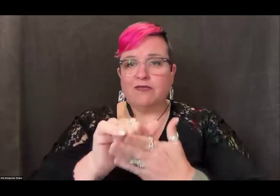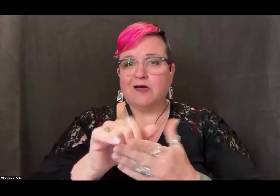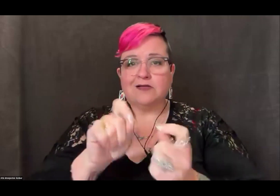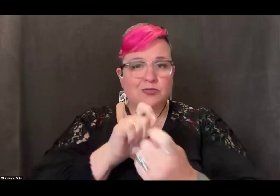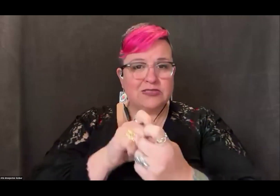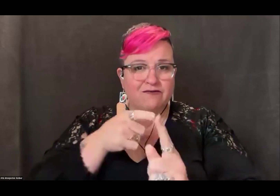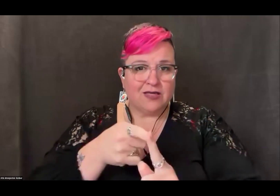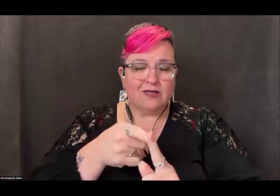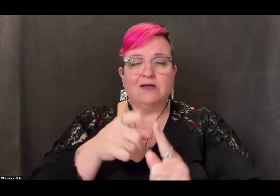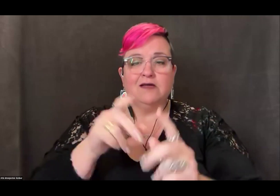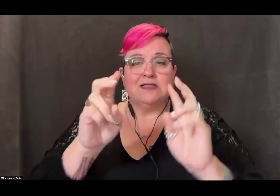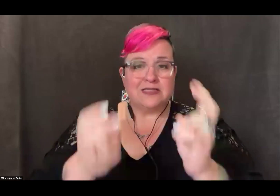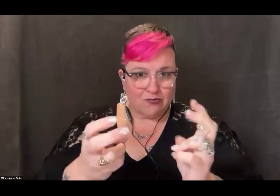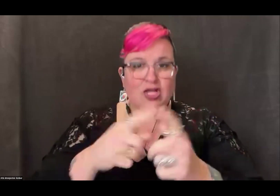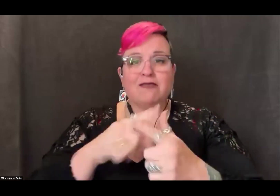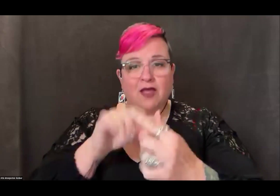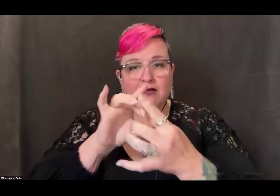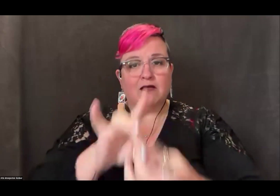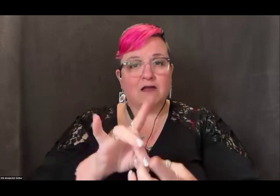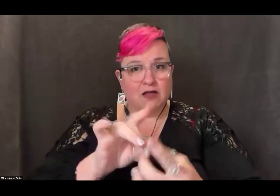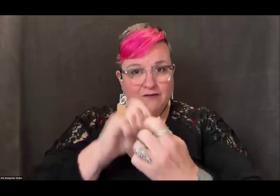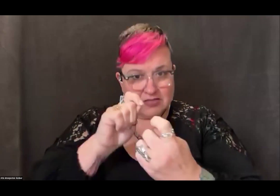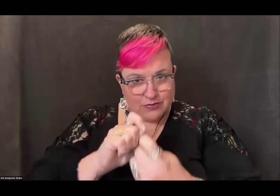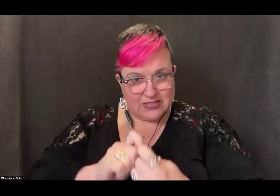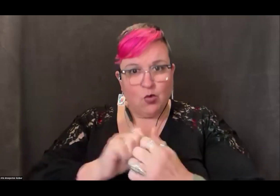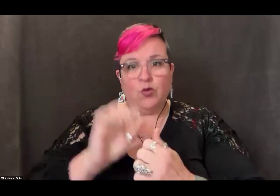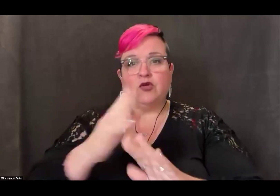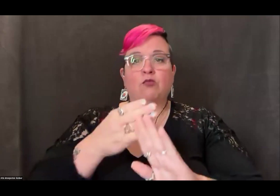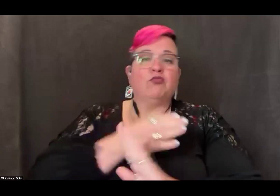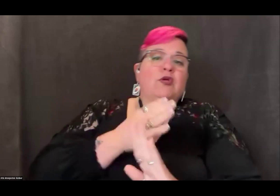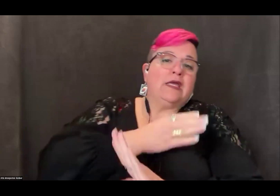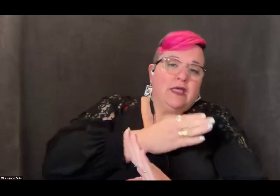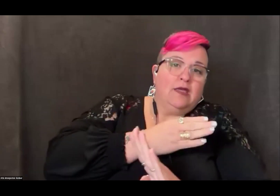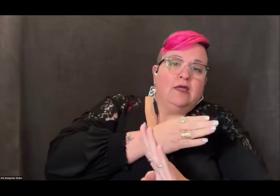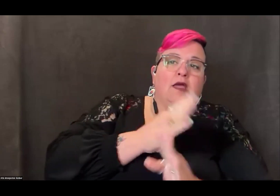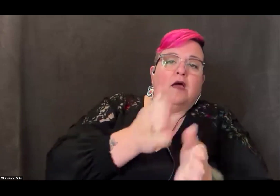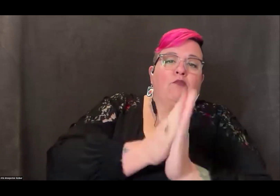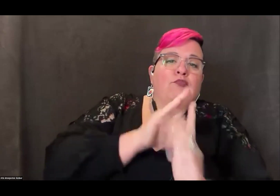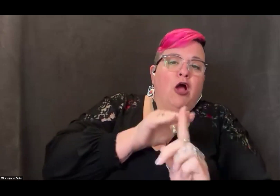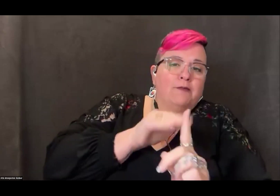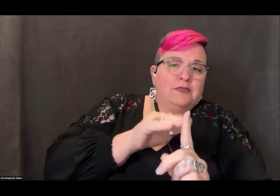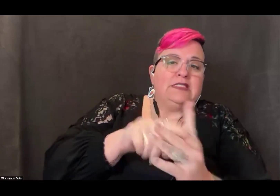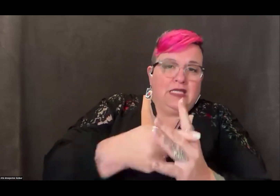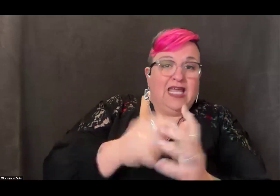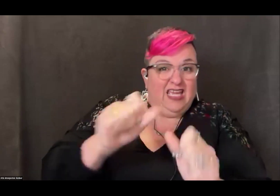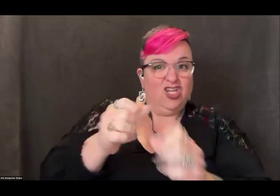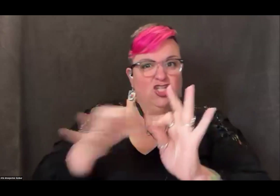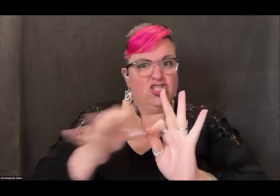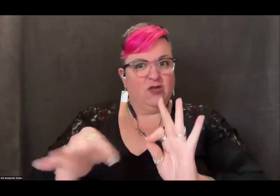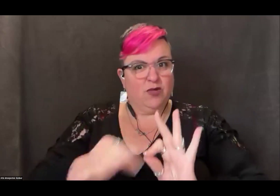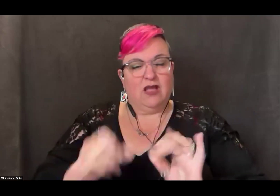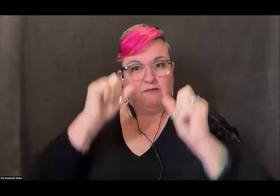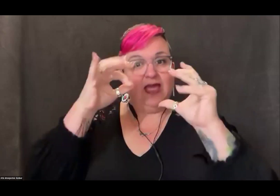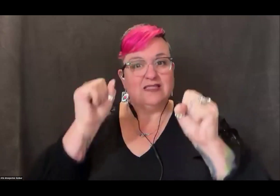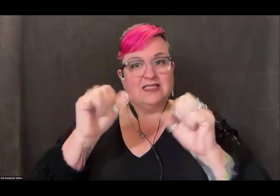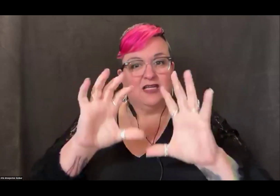subject and be very specific with your pre-prompting. You could have it generate an amazing set of reports